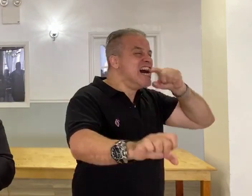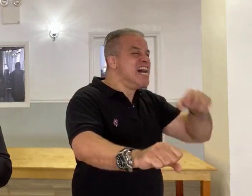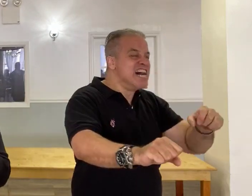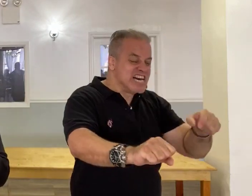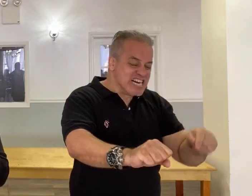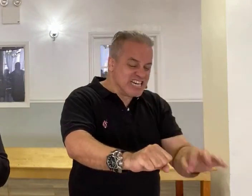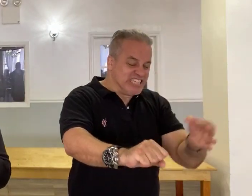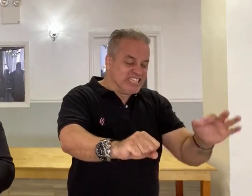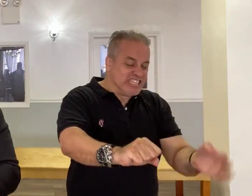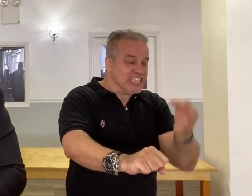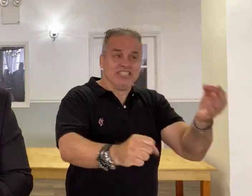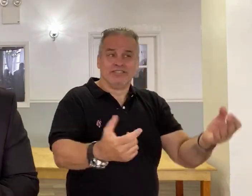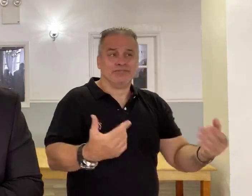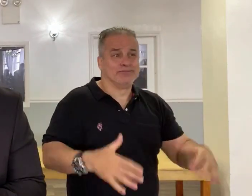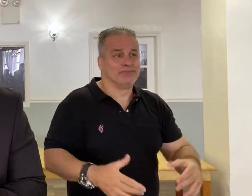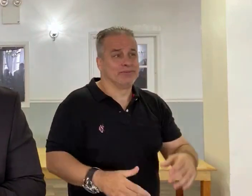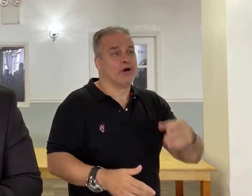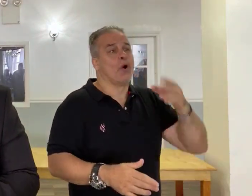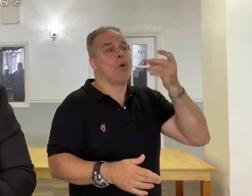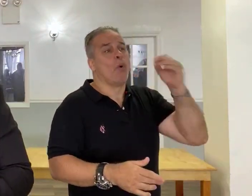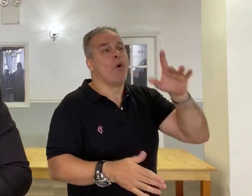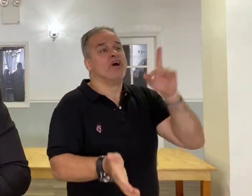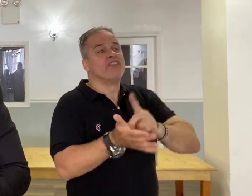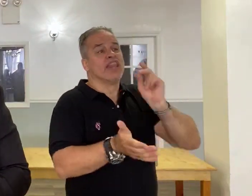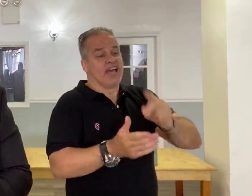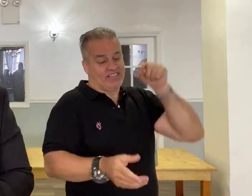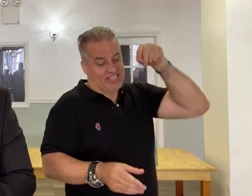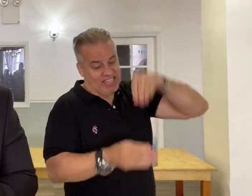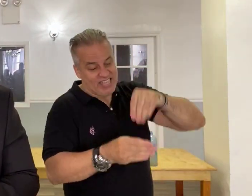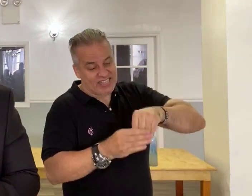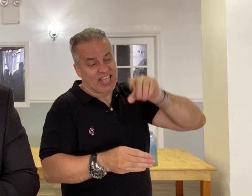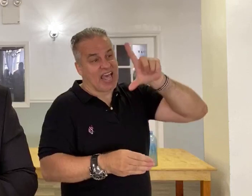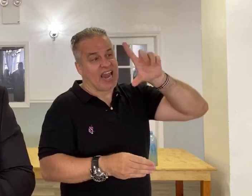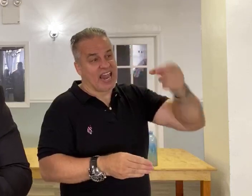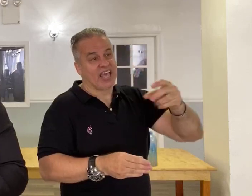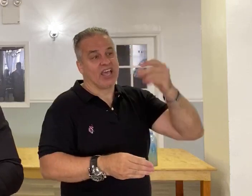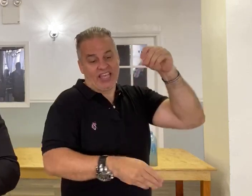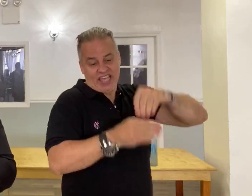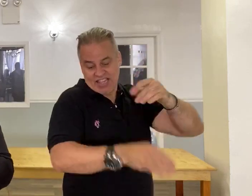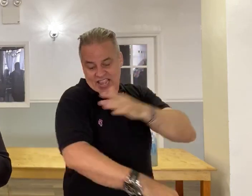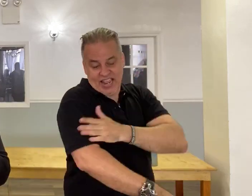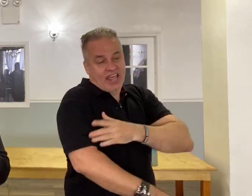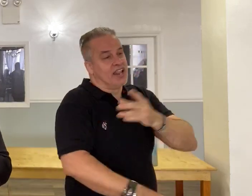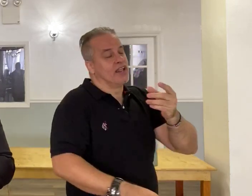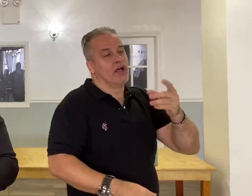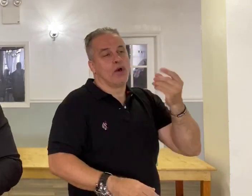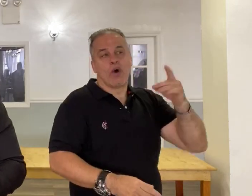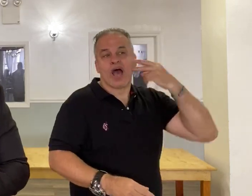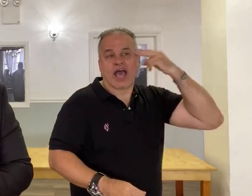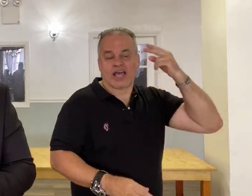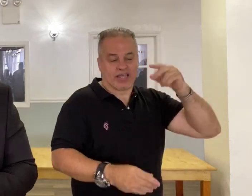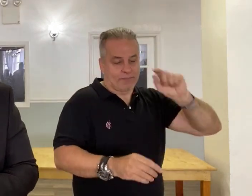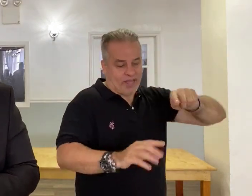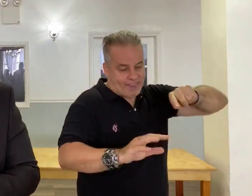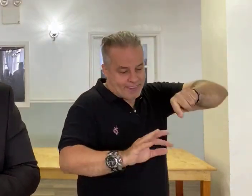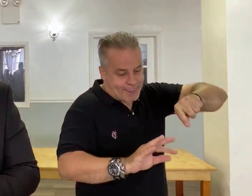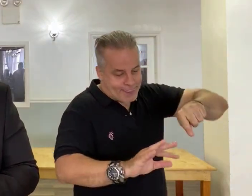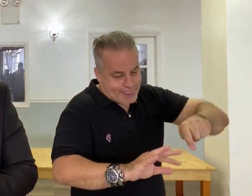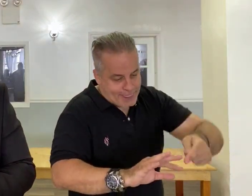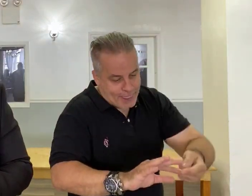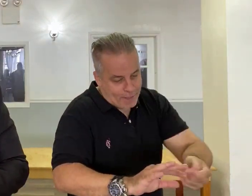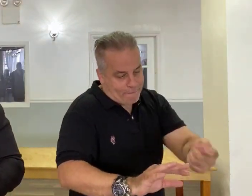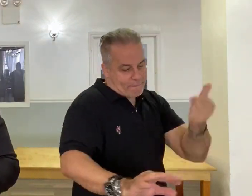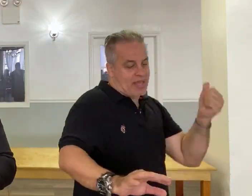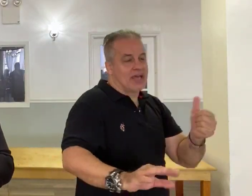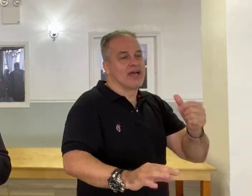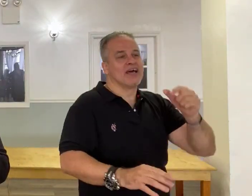rid of it. You have to get rid of it. It's not enough to cut it off. You got to cast it from you. It'll infect you.